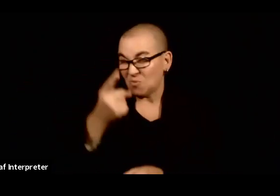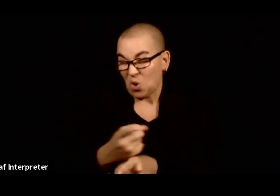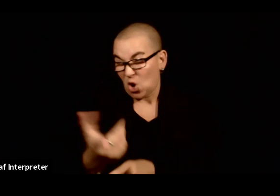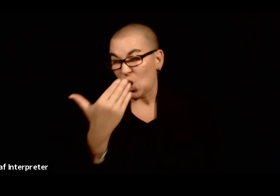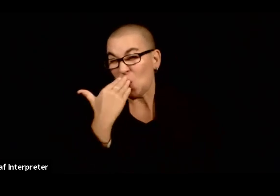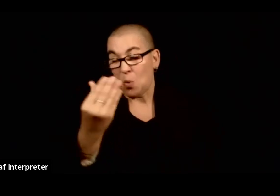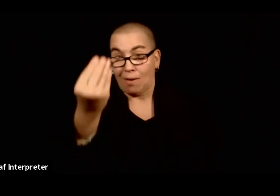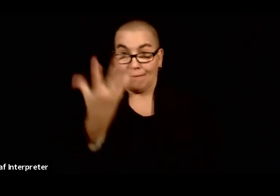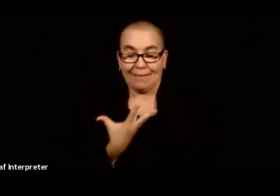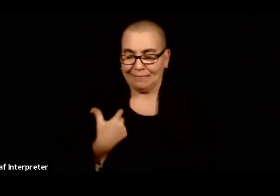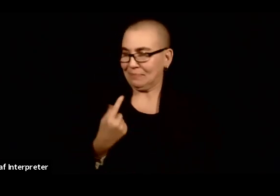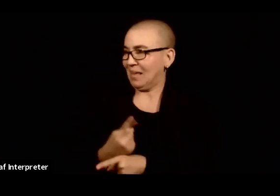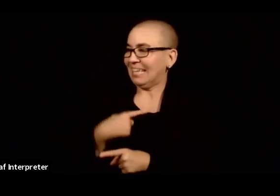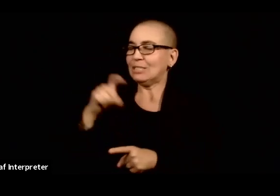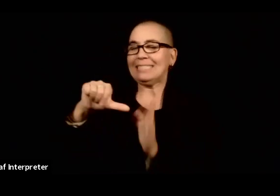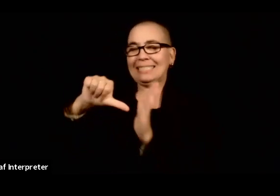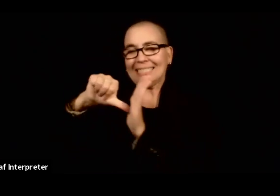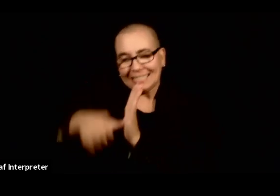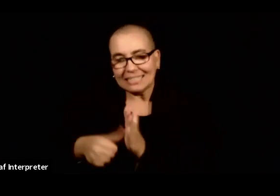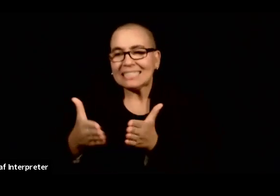Thank you.